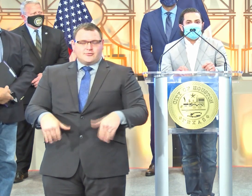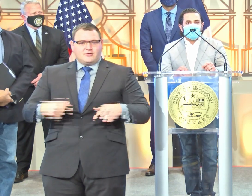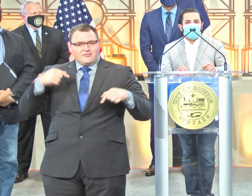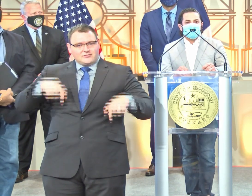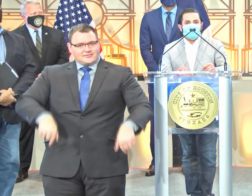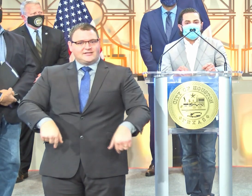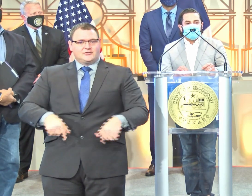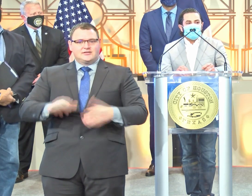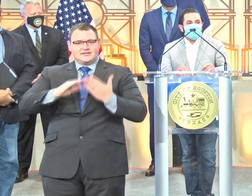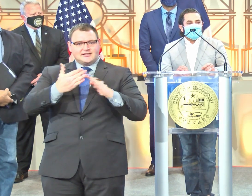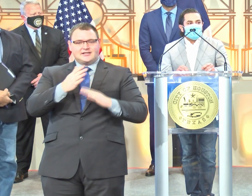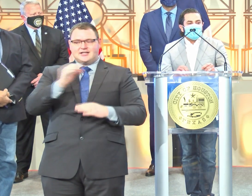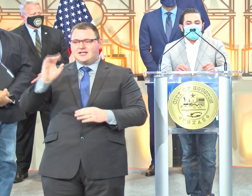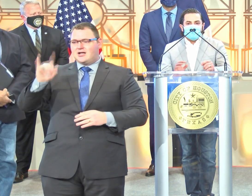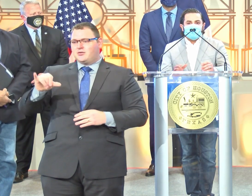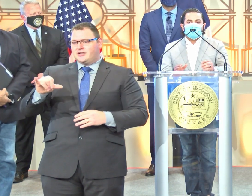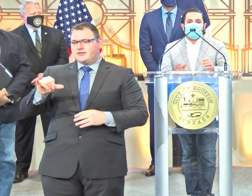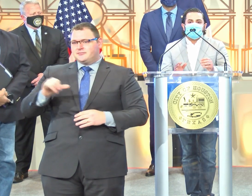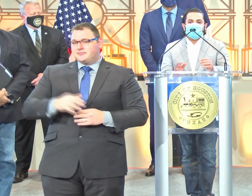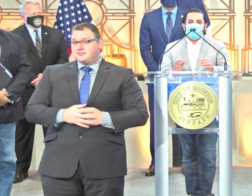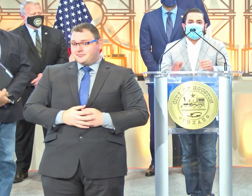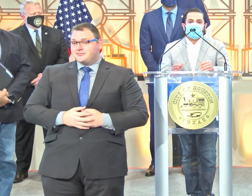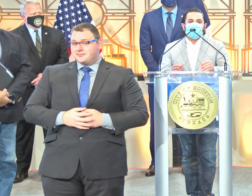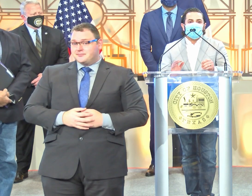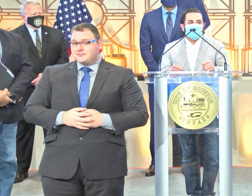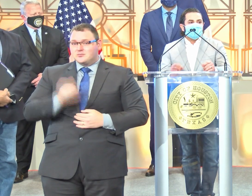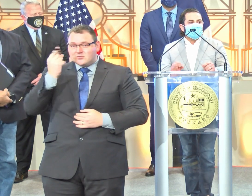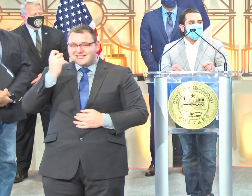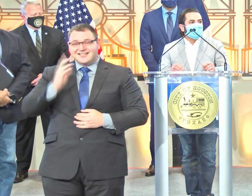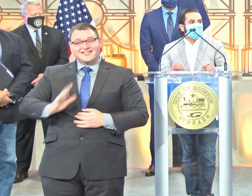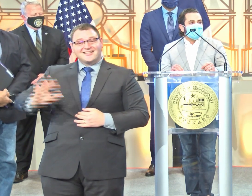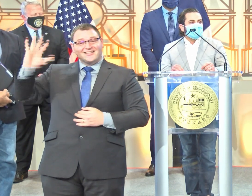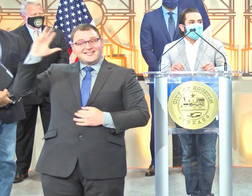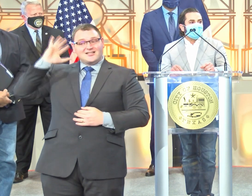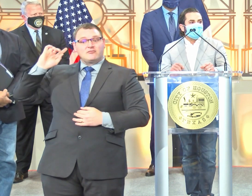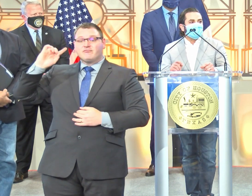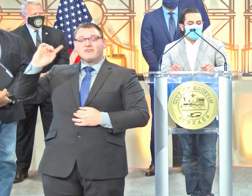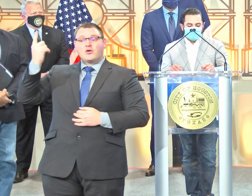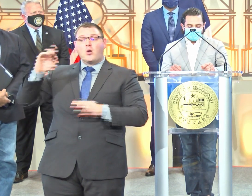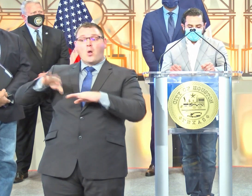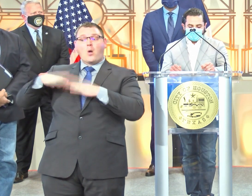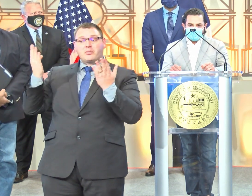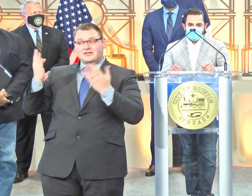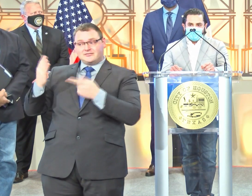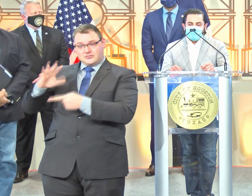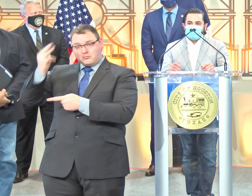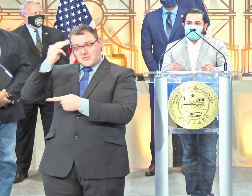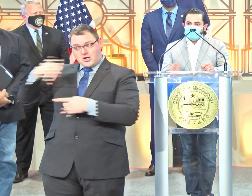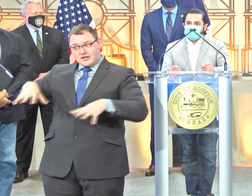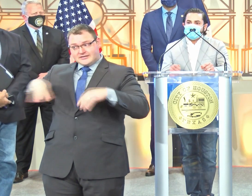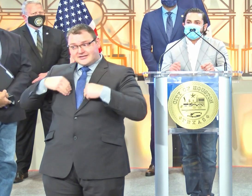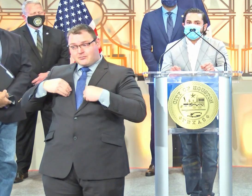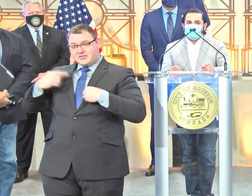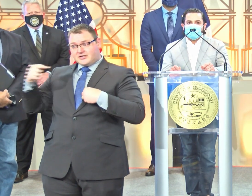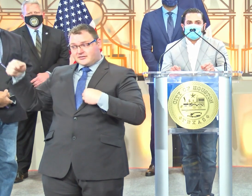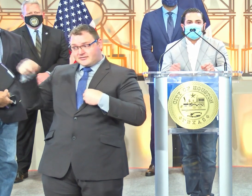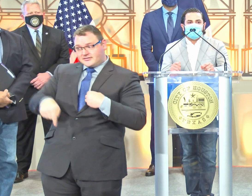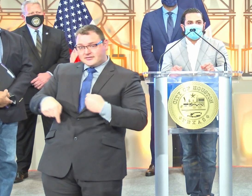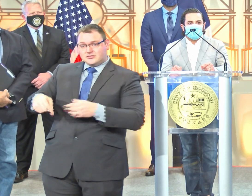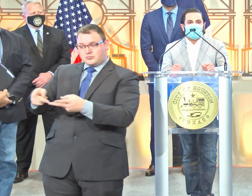additional ESG funds that will help our clients make sure that they have the best services available to help them